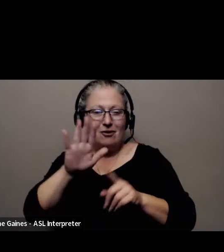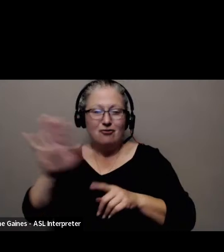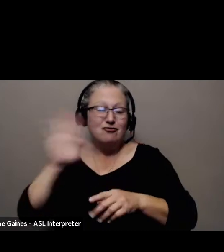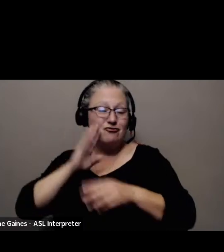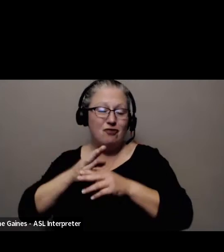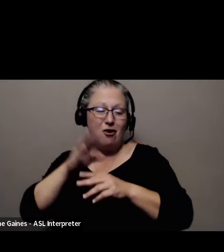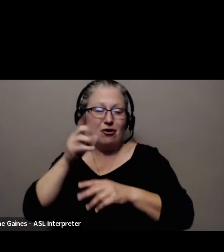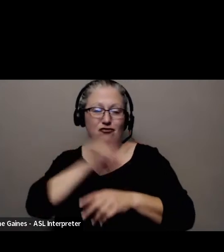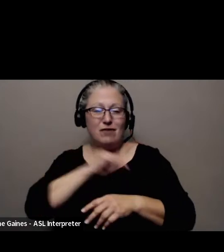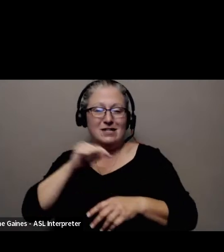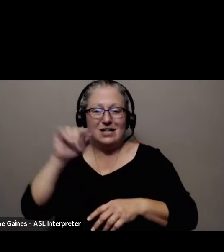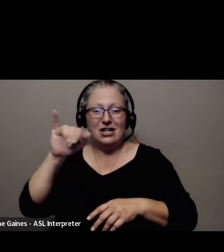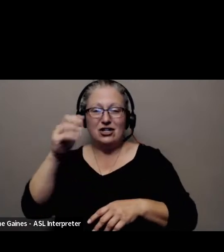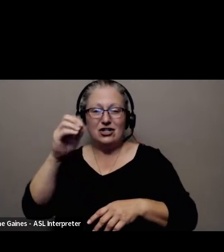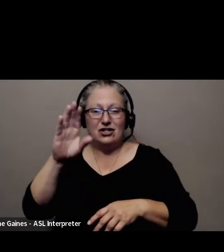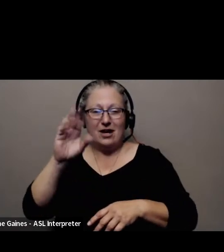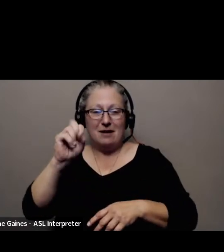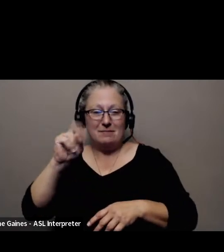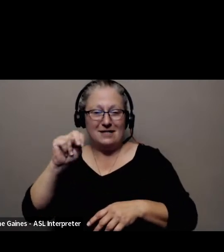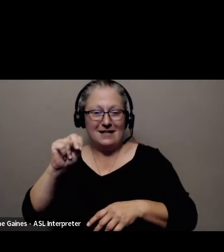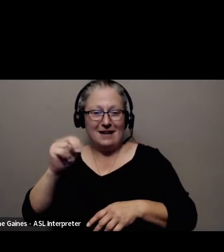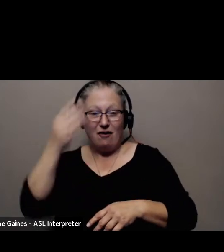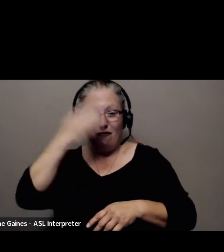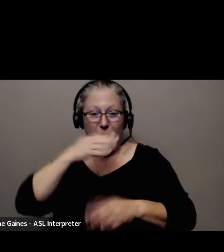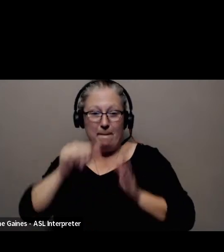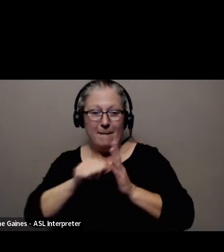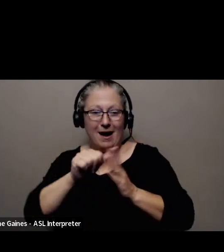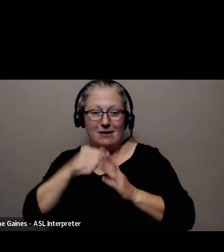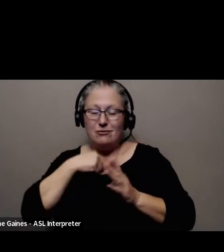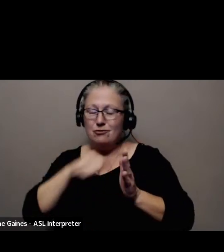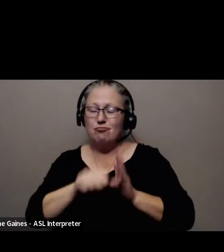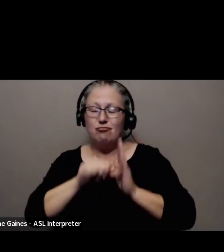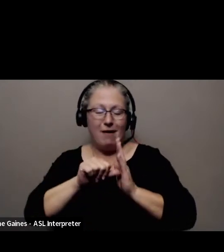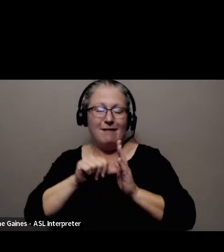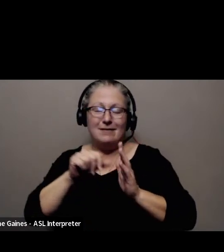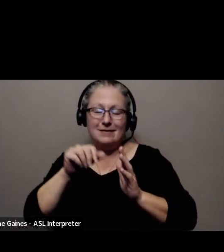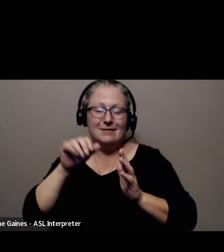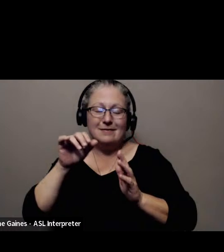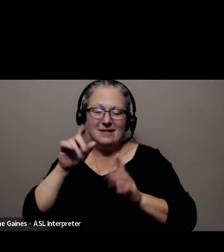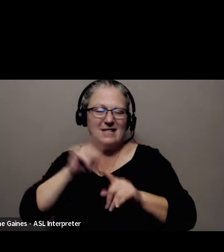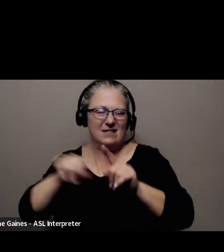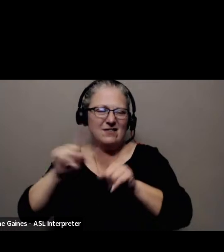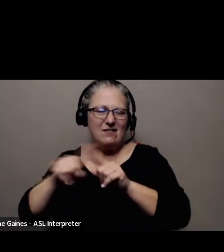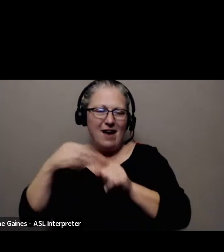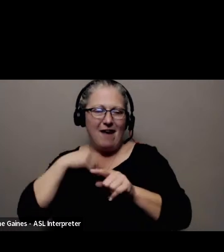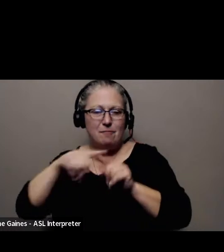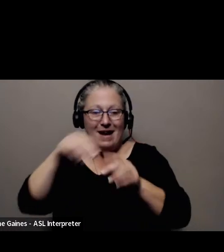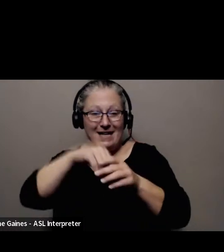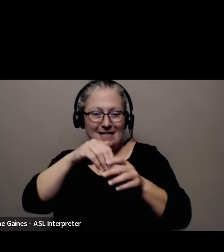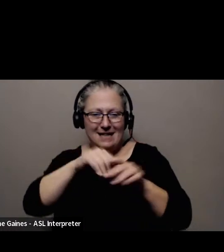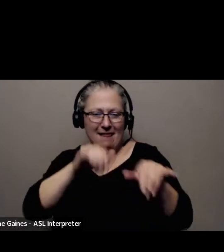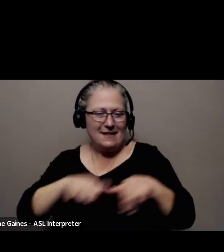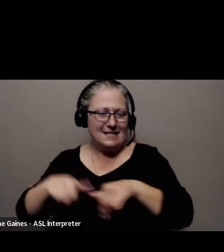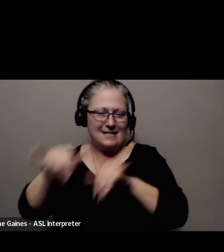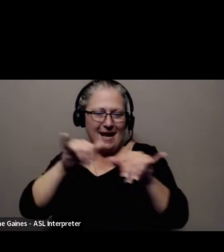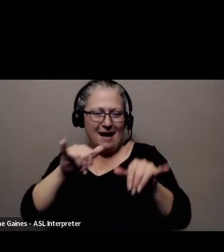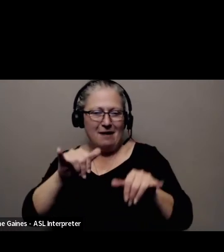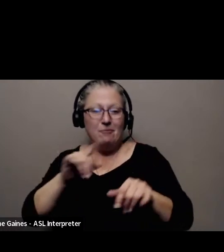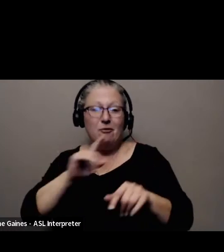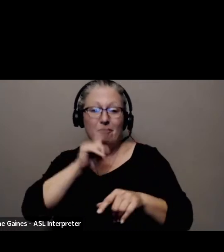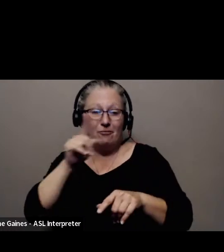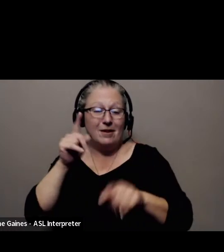daughter on the front page of this one. Aww. I just was so impressed with the performance. I mean, there's different versions, but the inside is all the same. I just want to say it